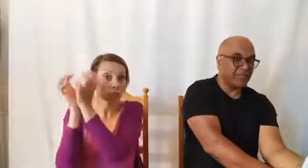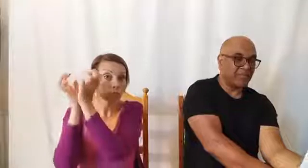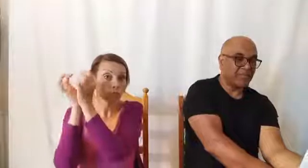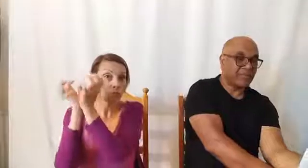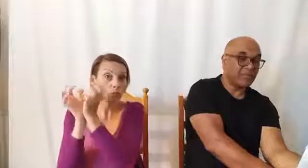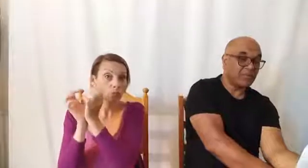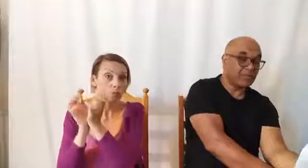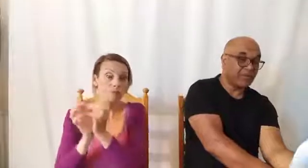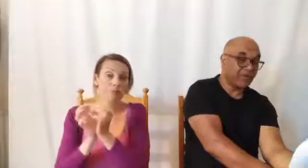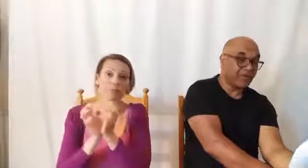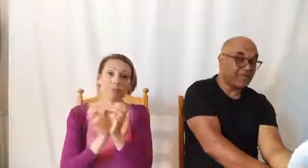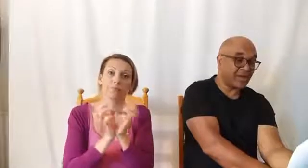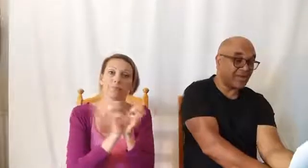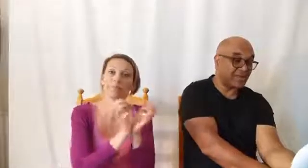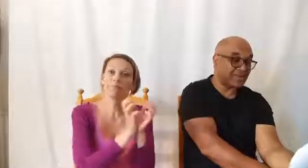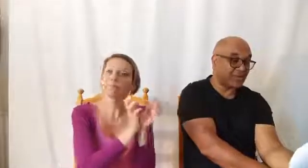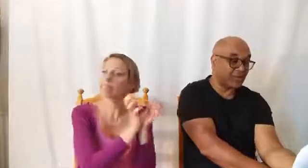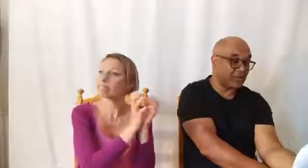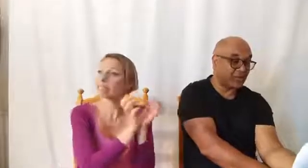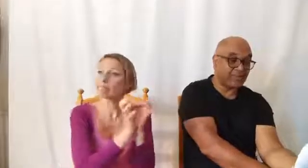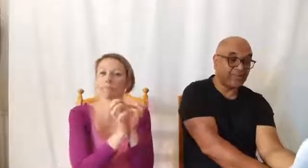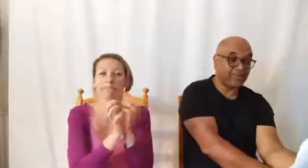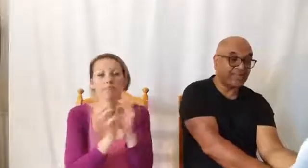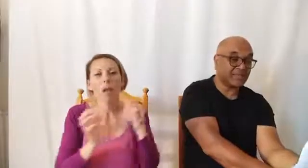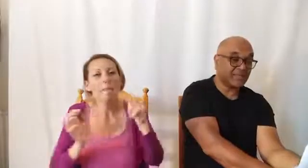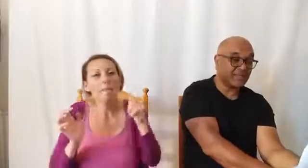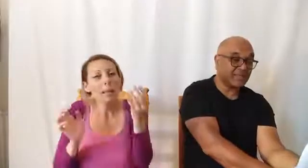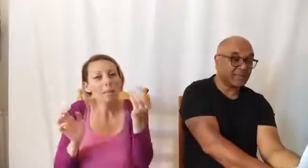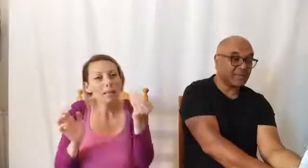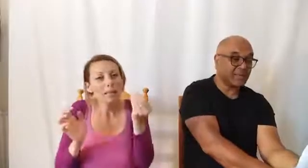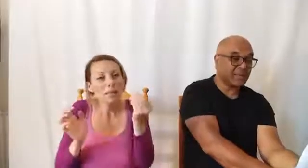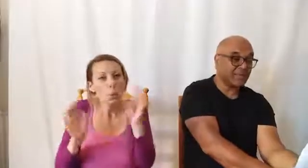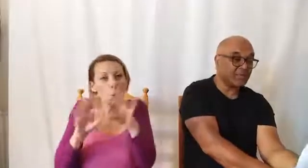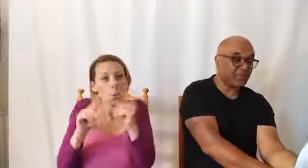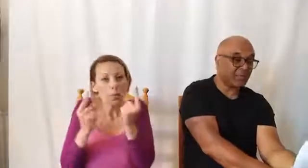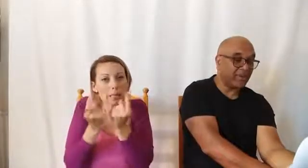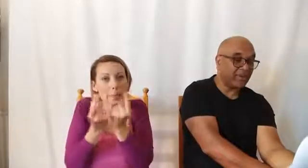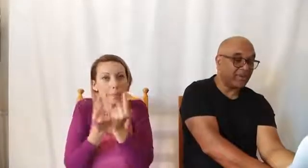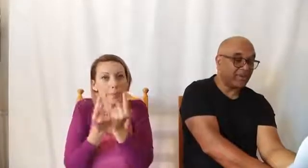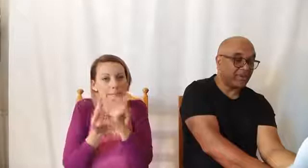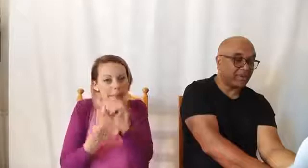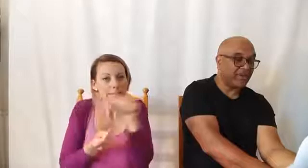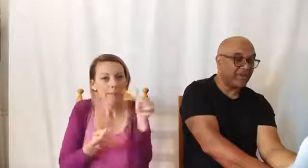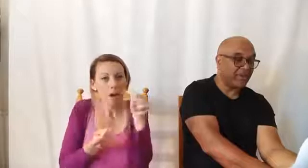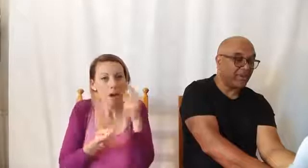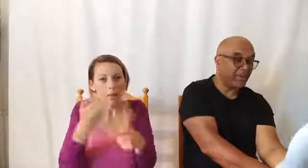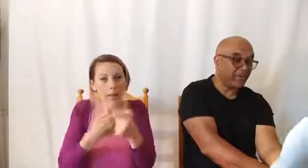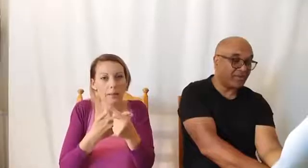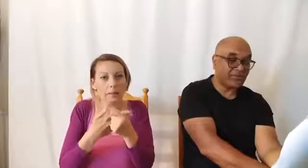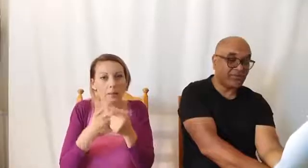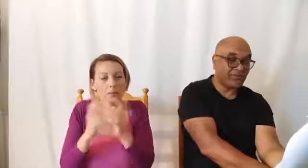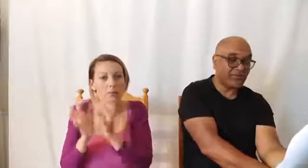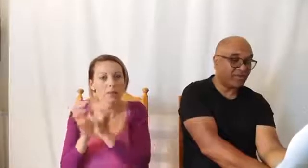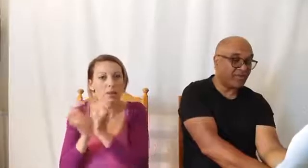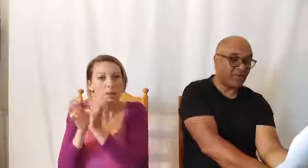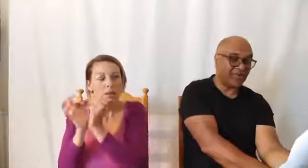Ben was sure in his heart that something good was coming his way, so he kept on going, even when a part of himself felt like giving